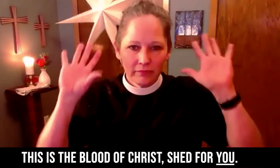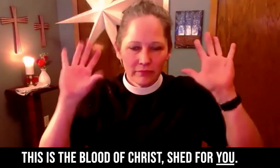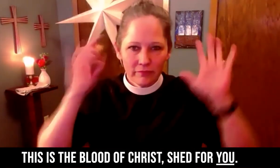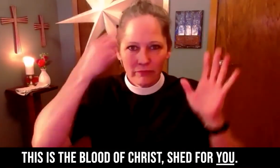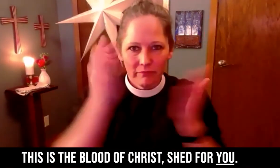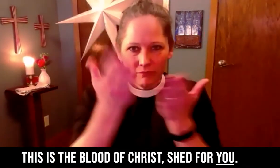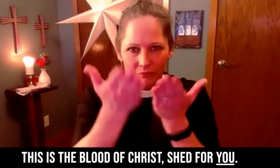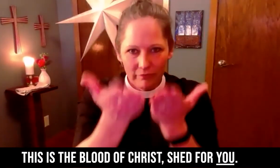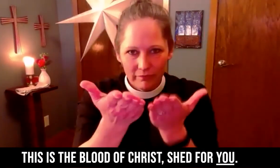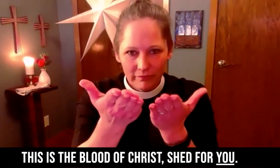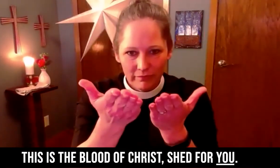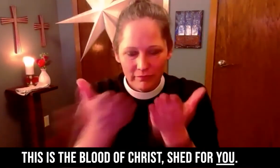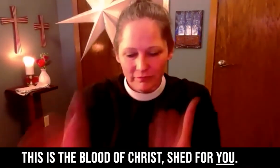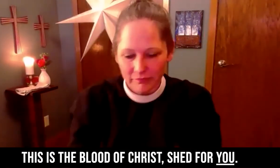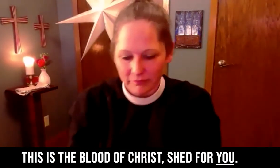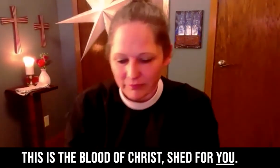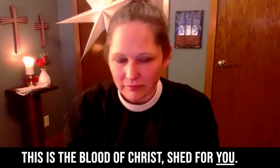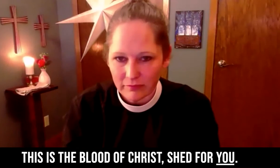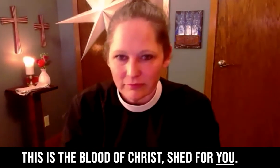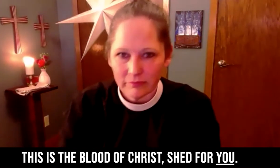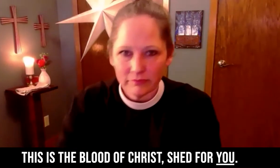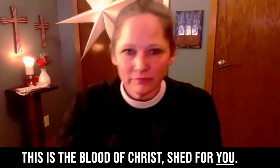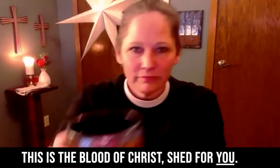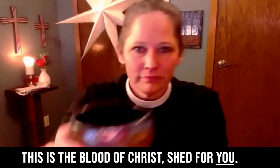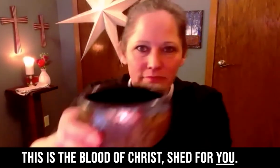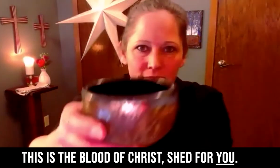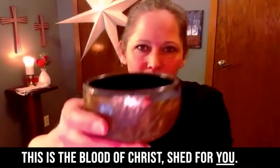Blood of Christ shed for you.